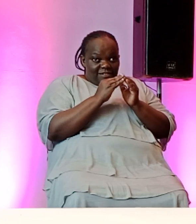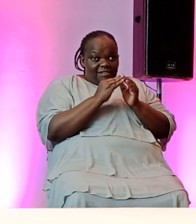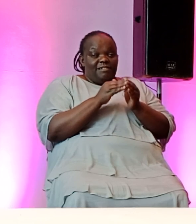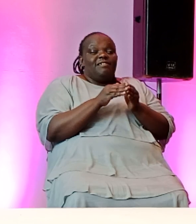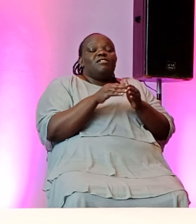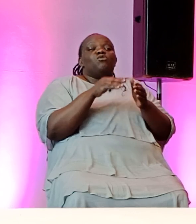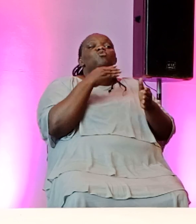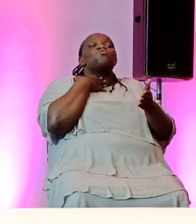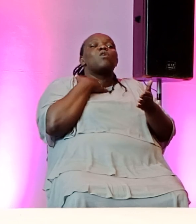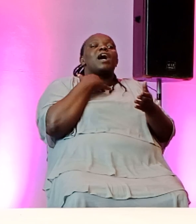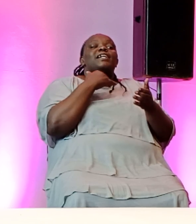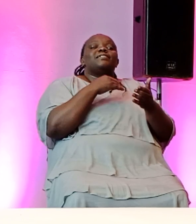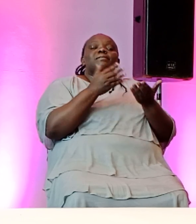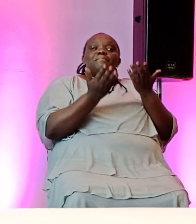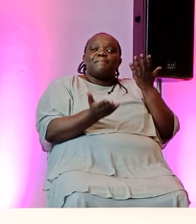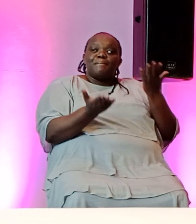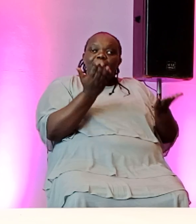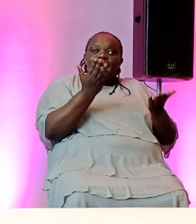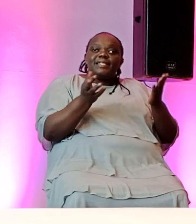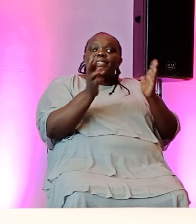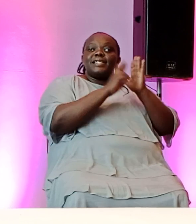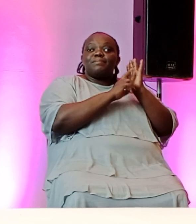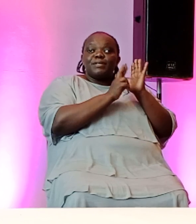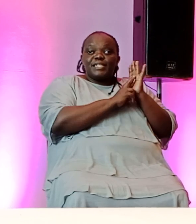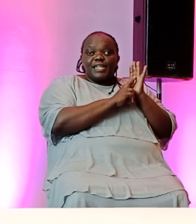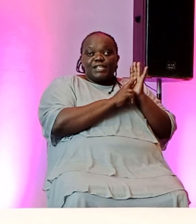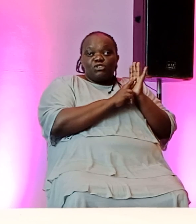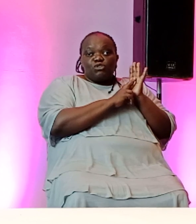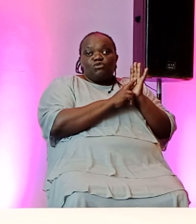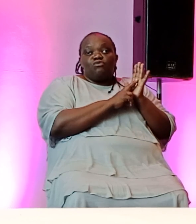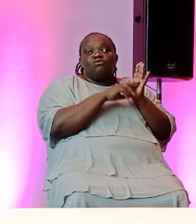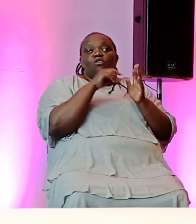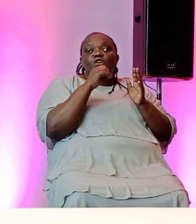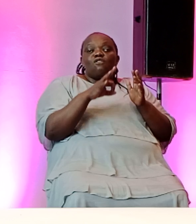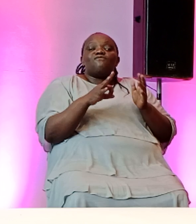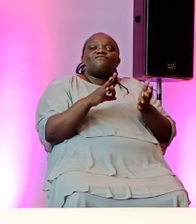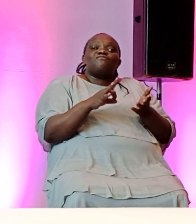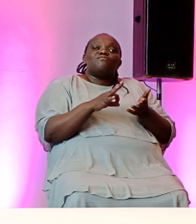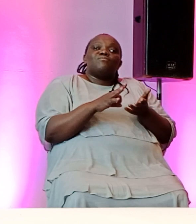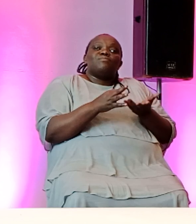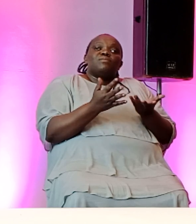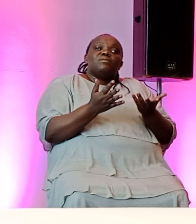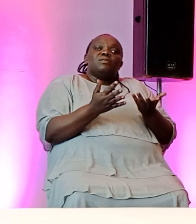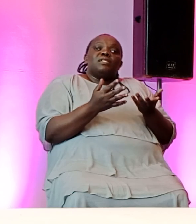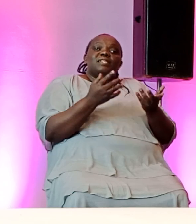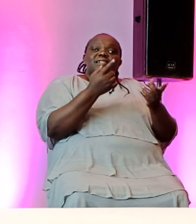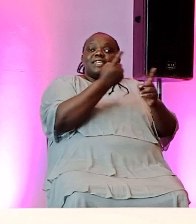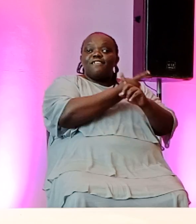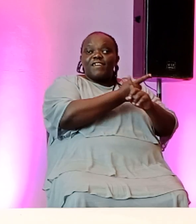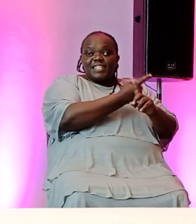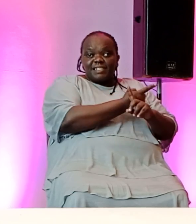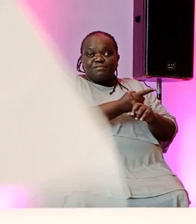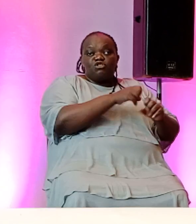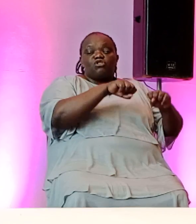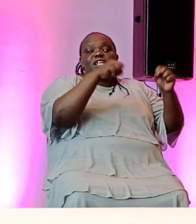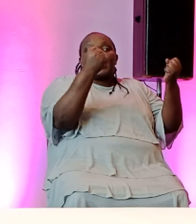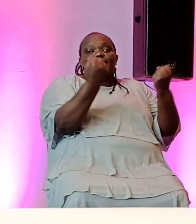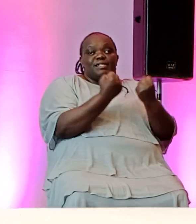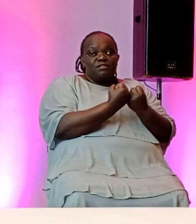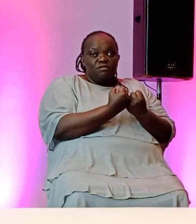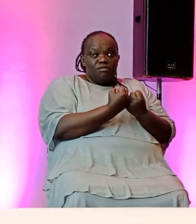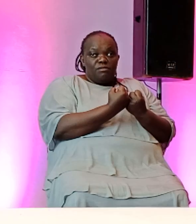We strive for a balanced representation of a diverse